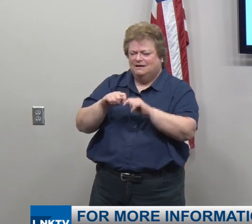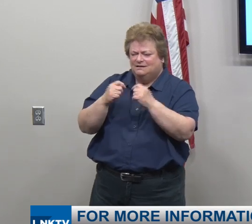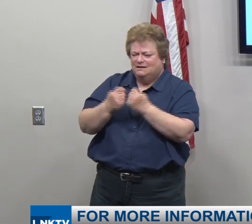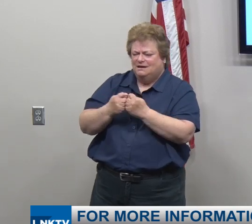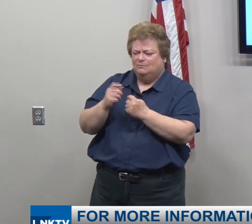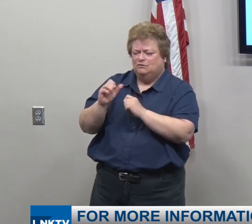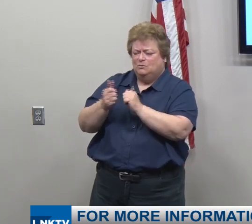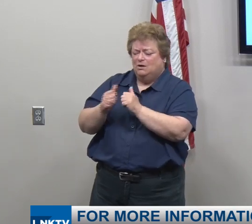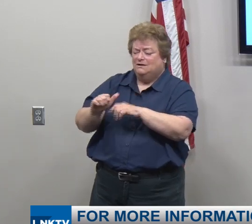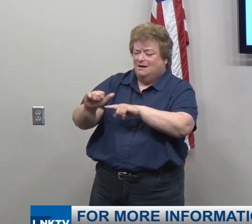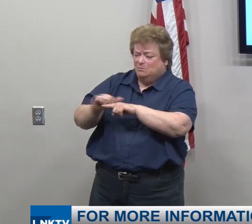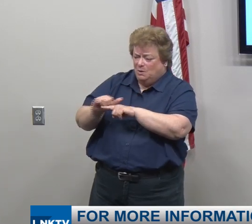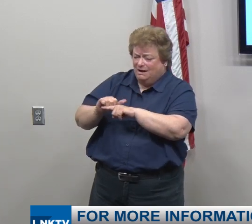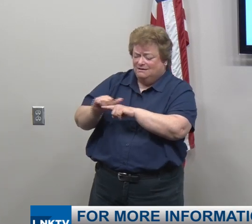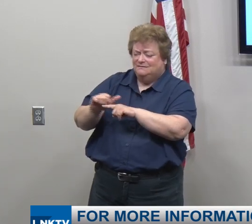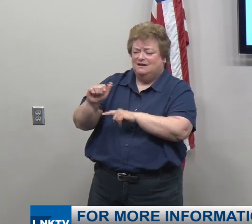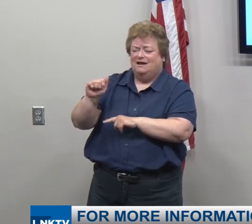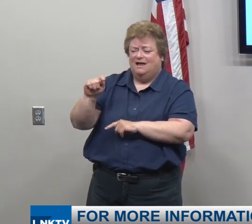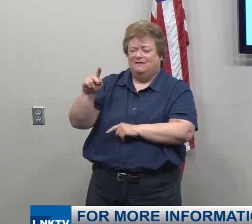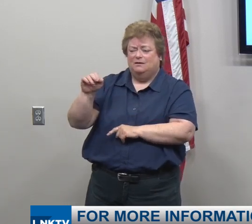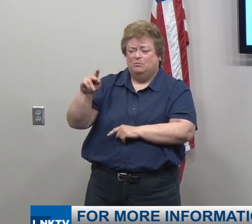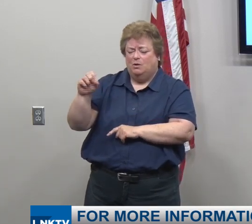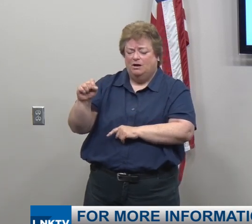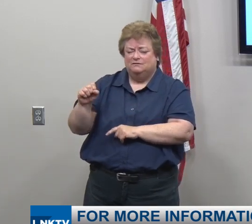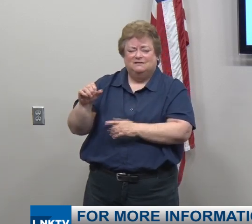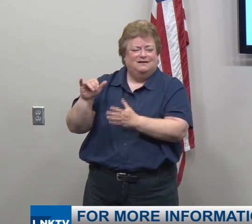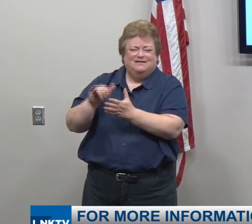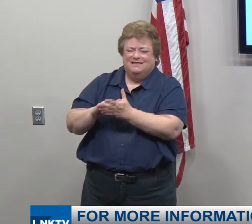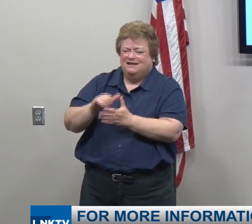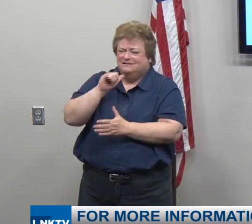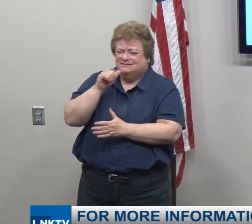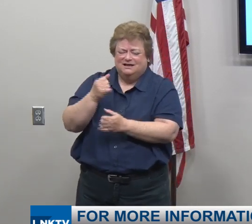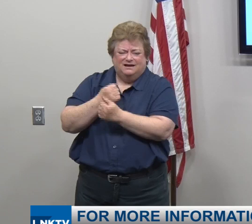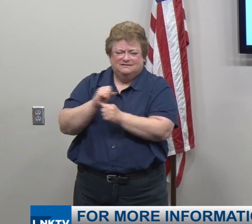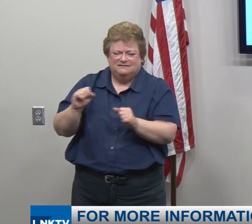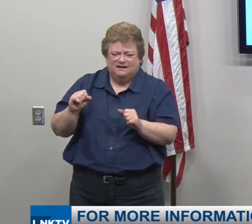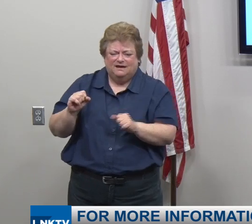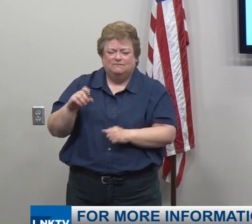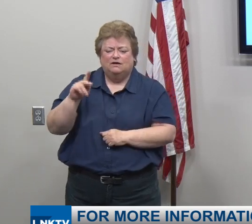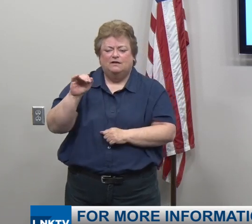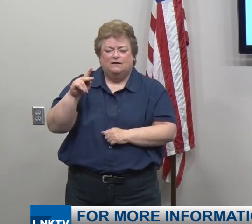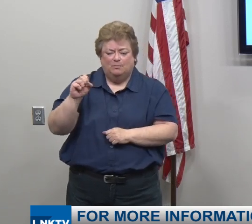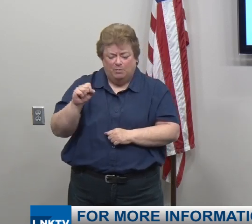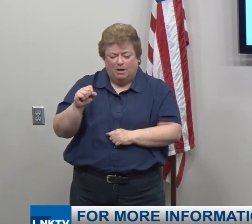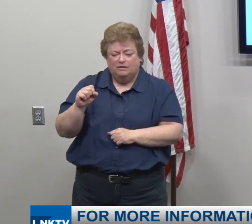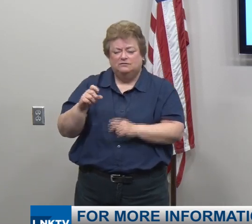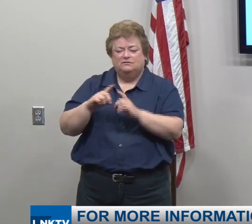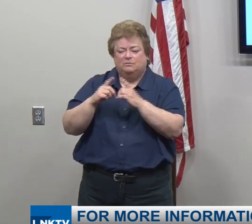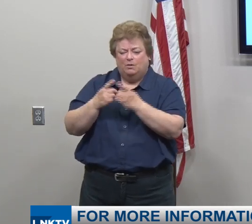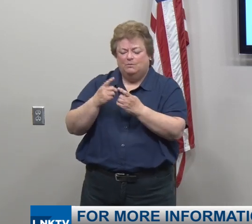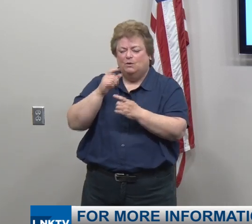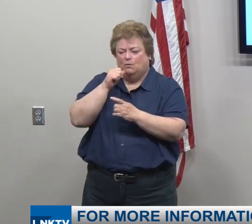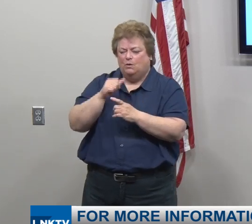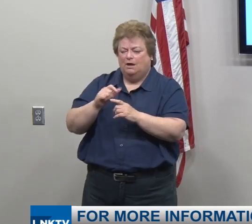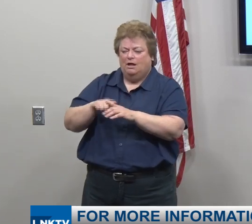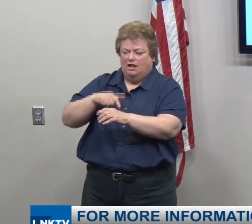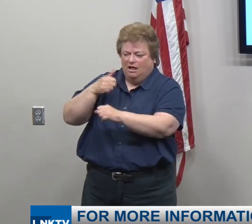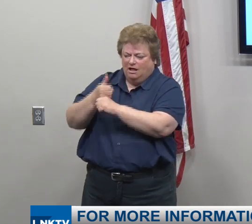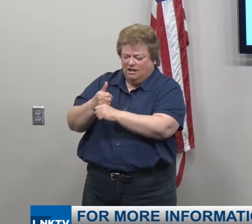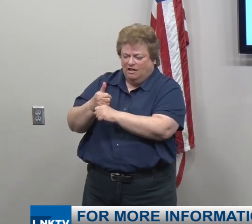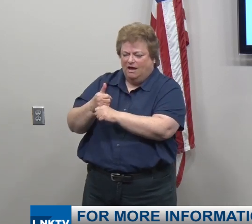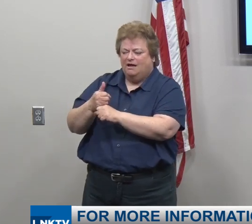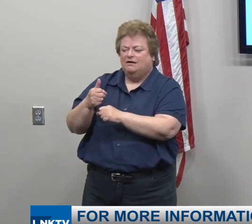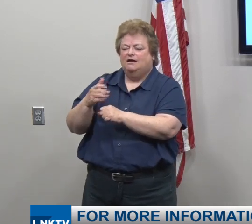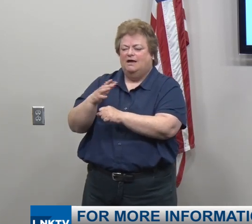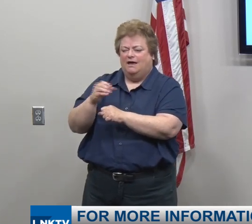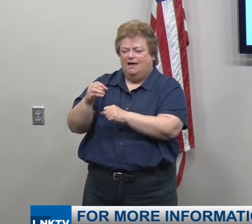and fields. That is not safe during this health emergency. The Parks Department will be locking fenced play fields and posting